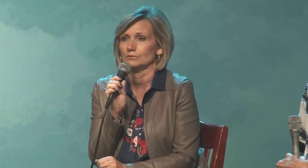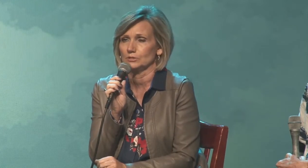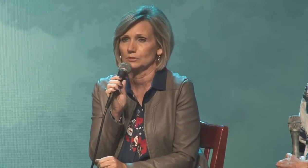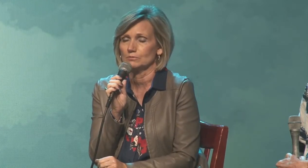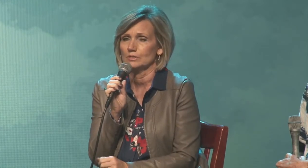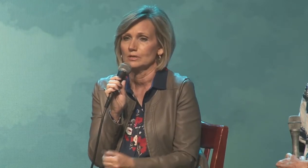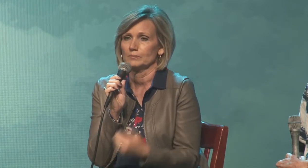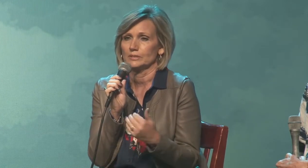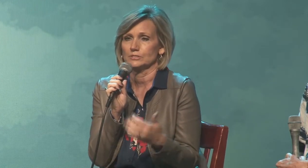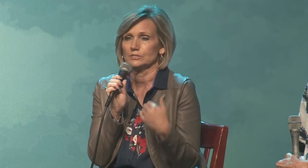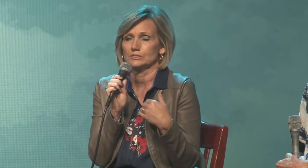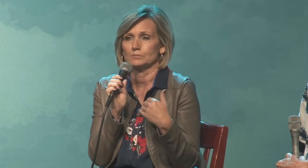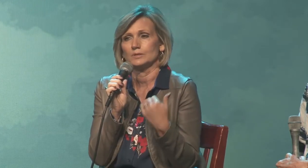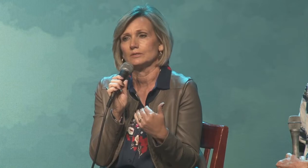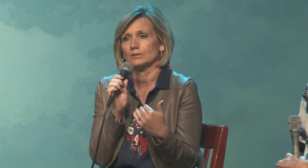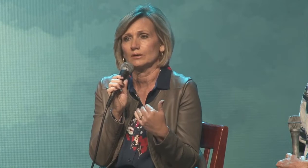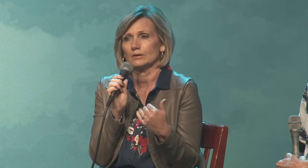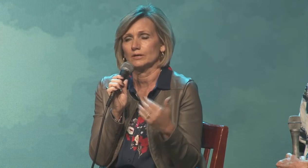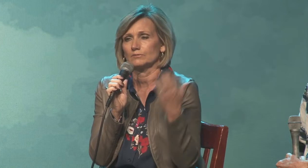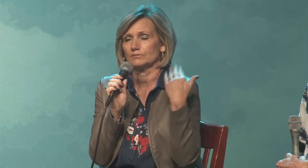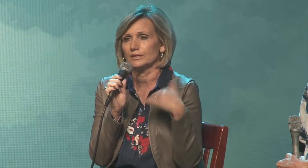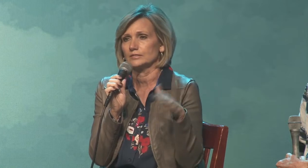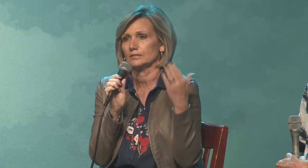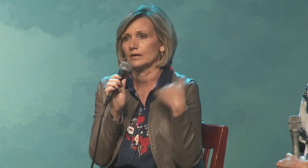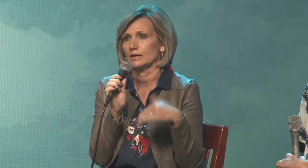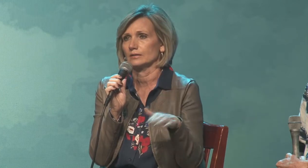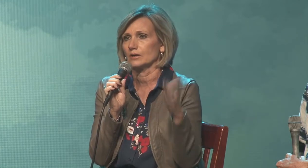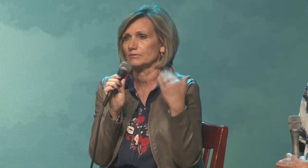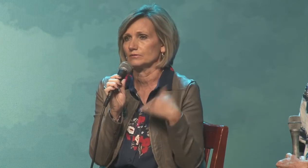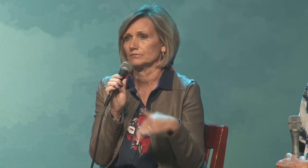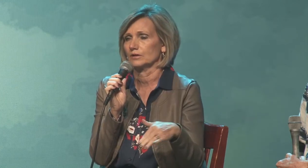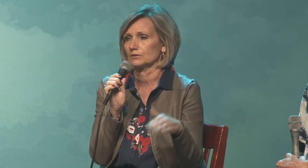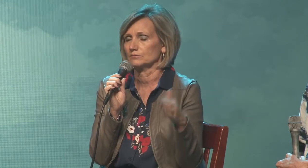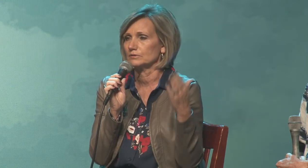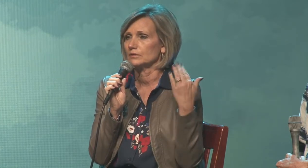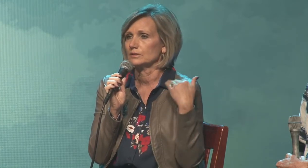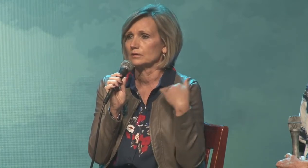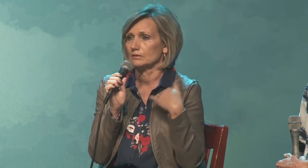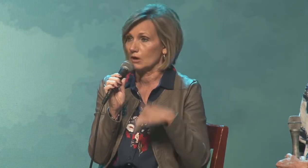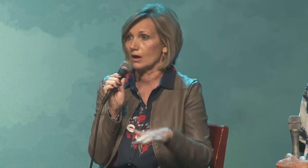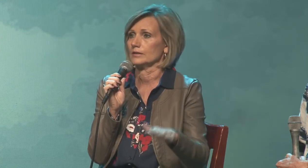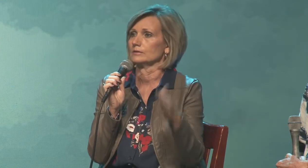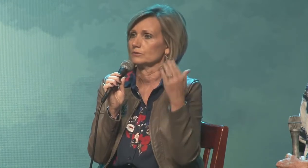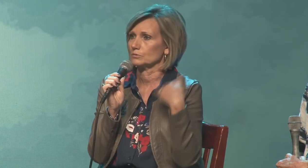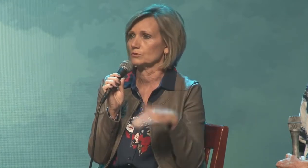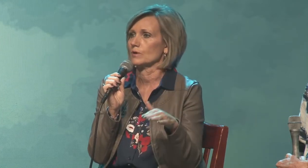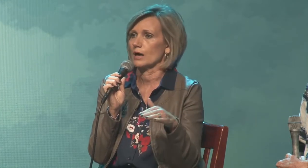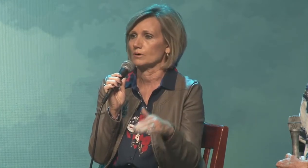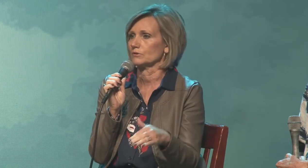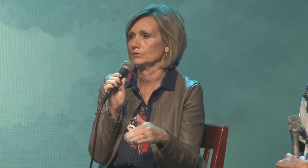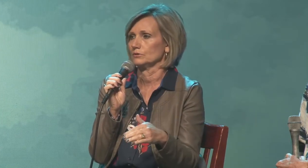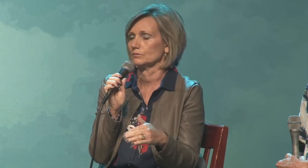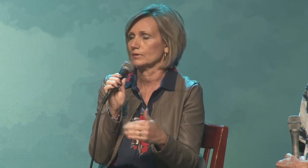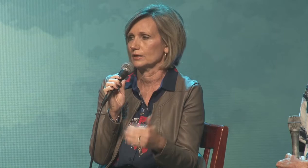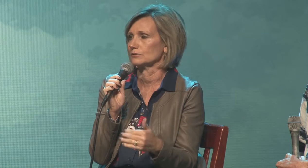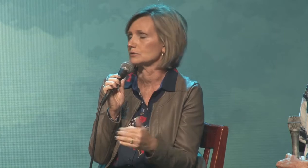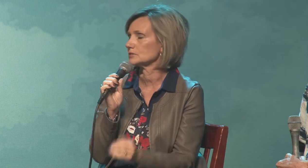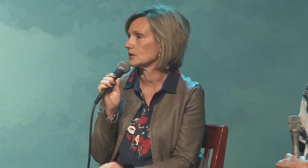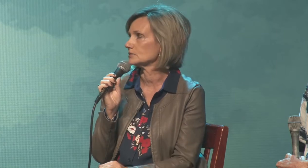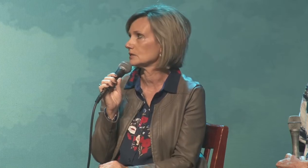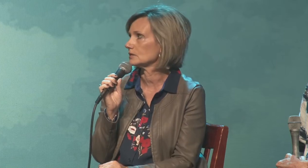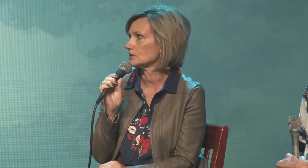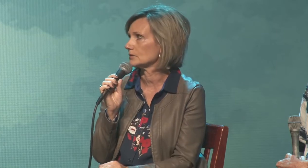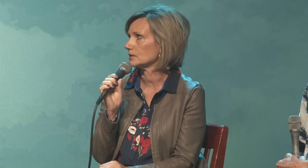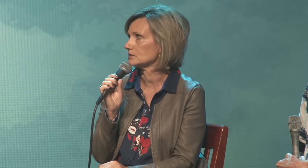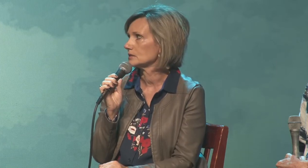something you do, but it's just being there and reflecting that love of God through however you handle